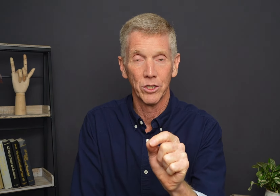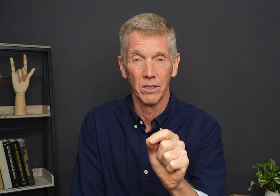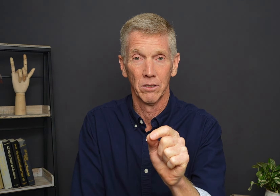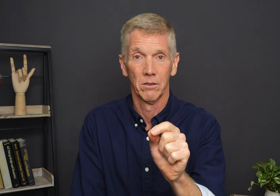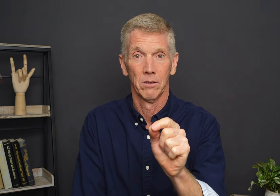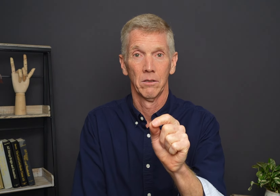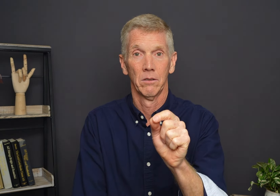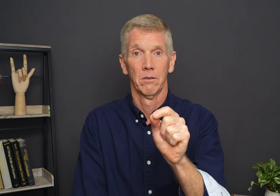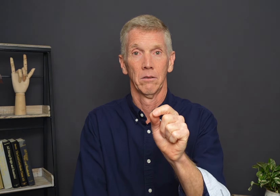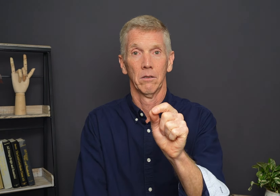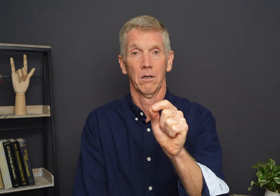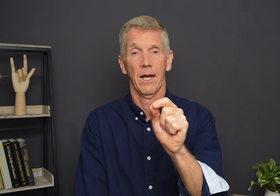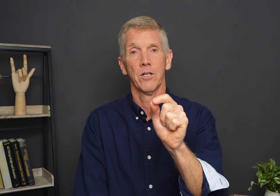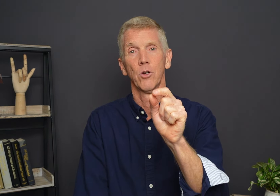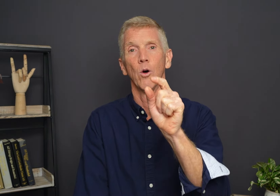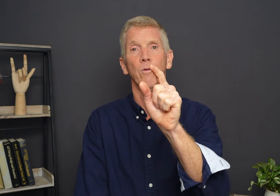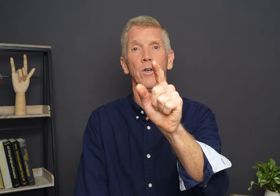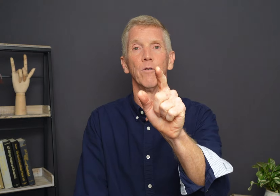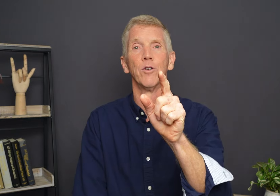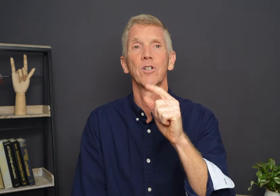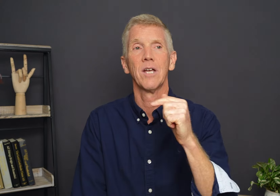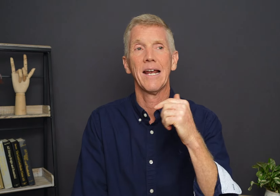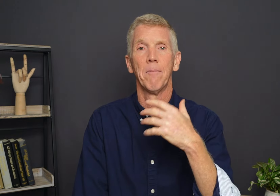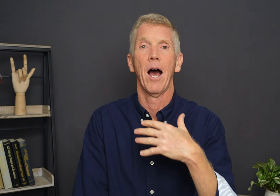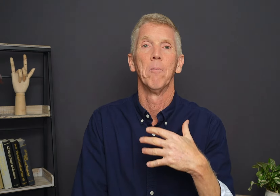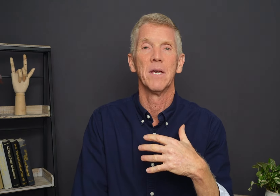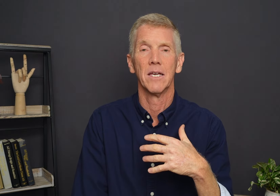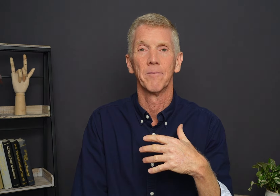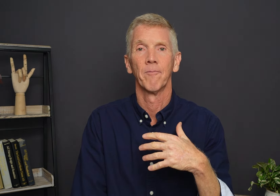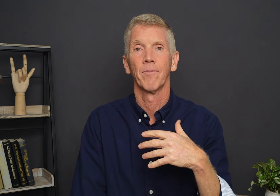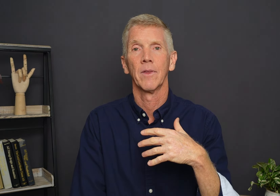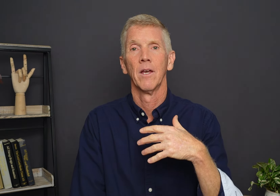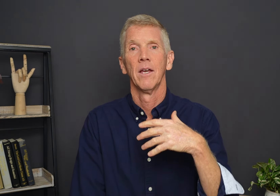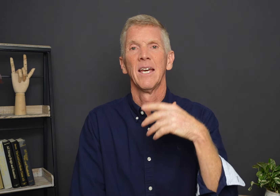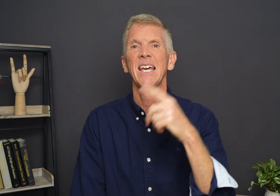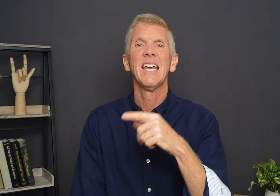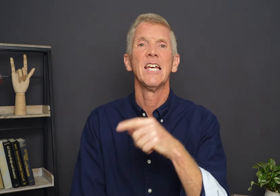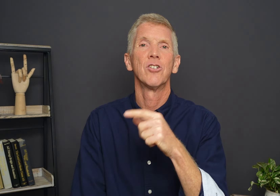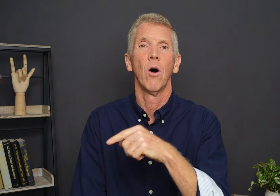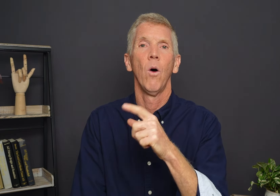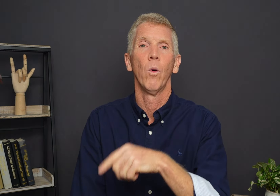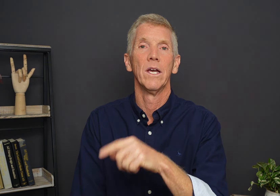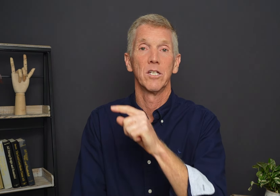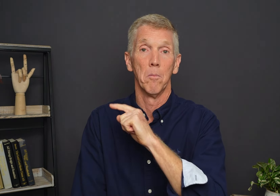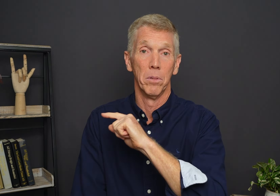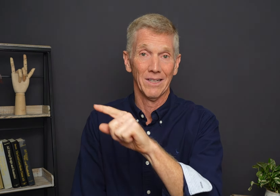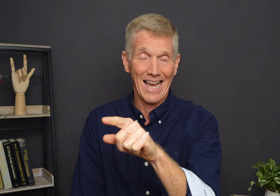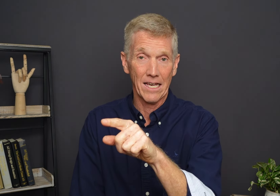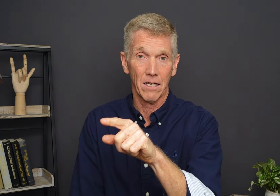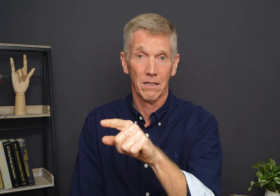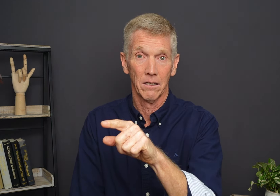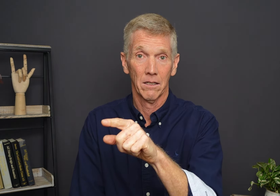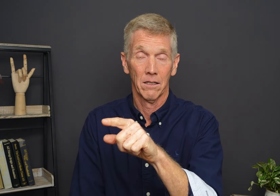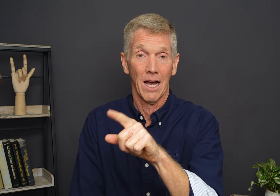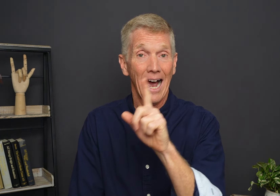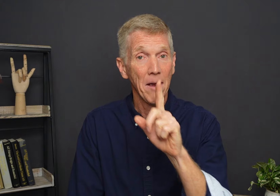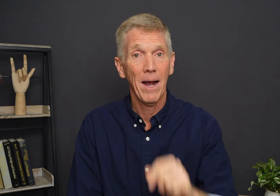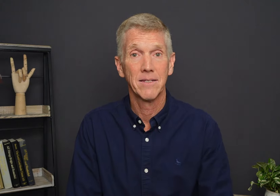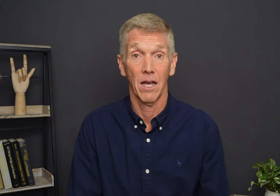emotion. All right? So if you're saying about me, he is always blank, I might say,